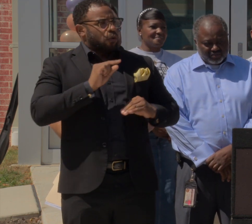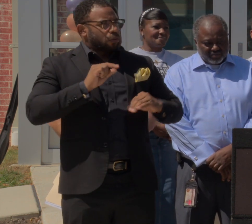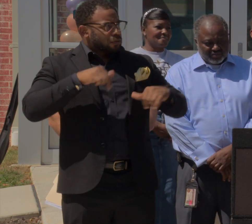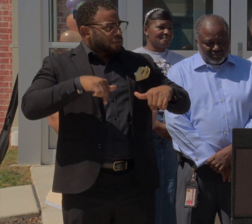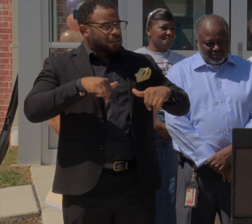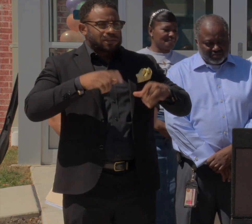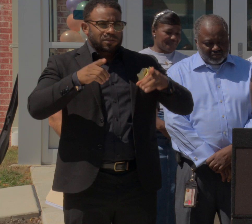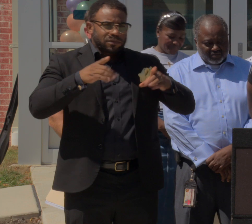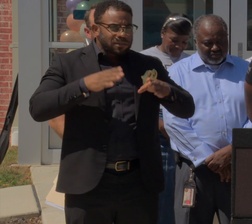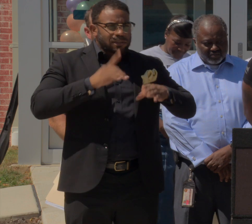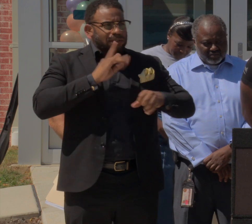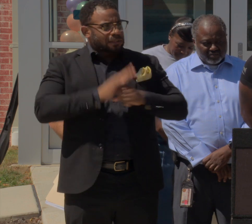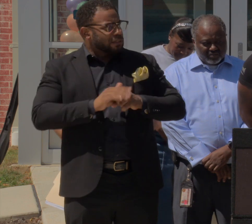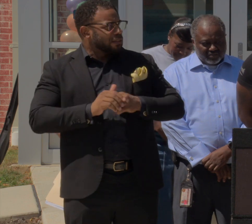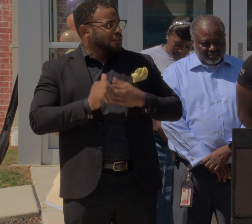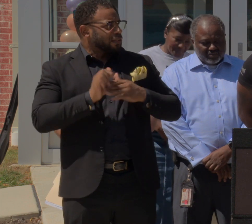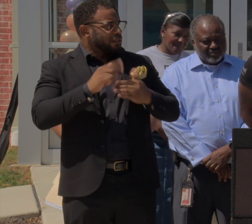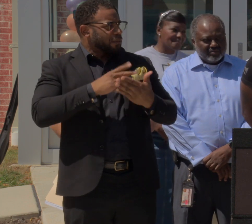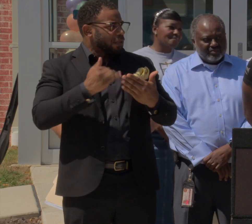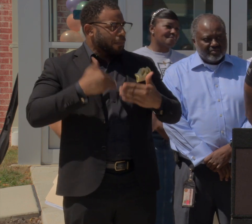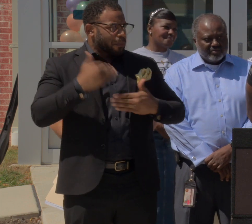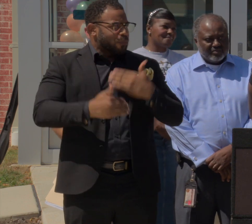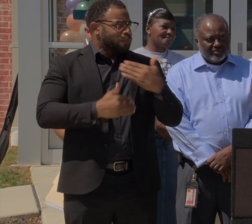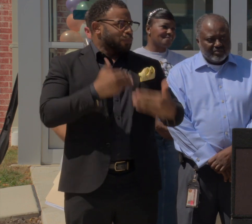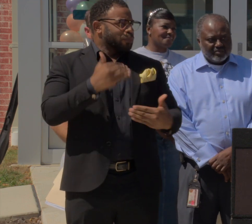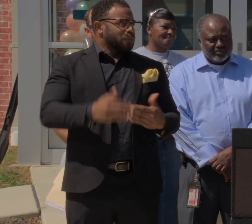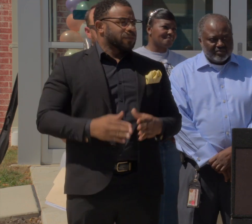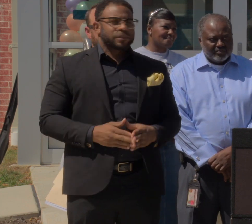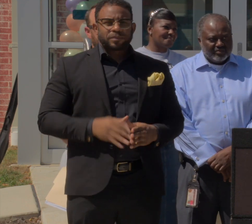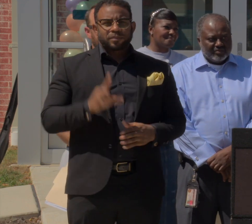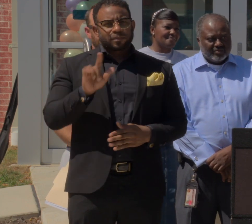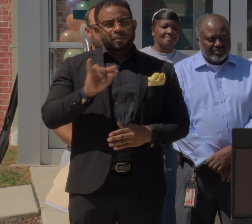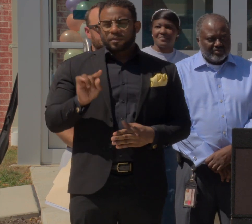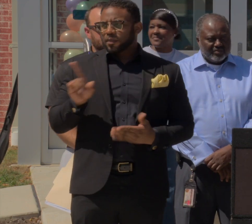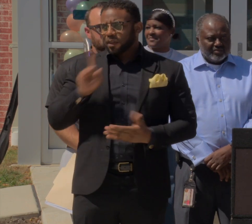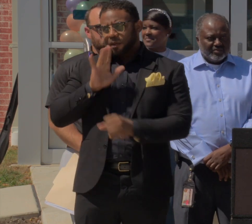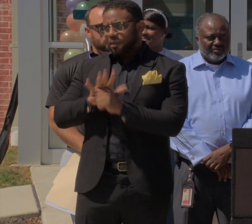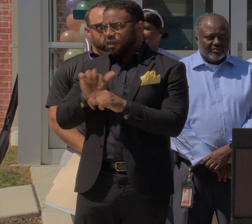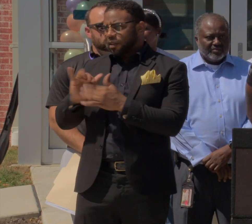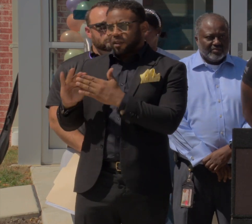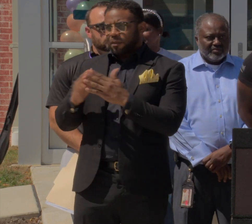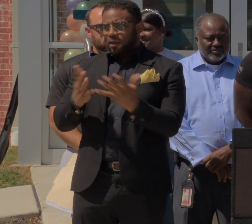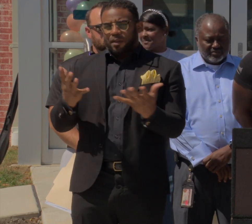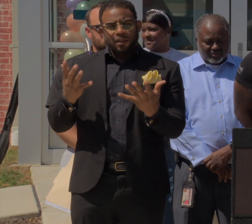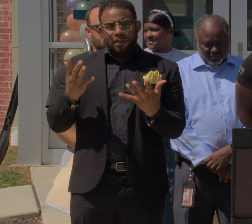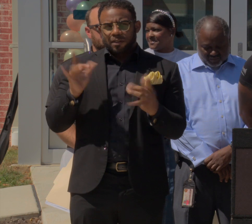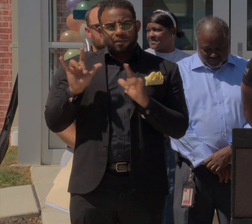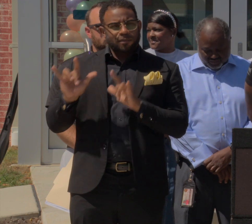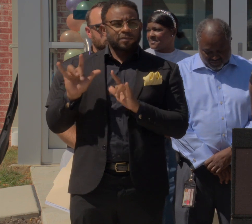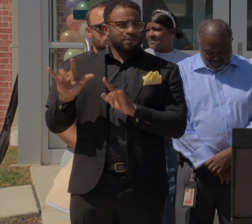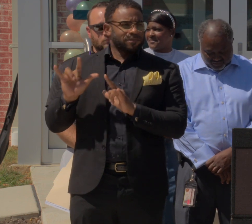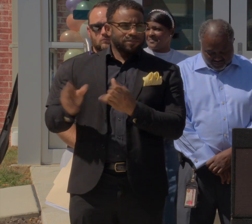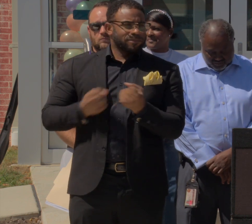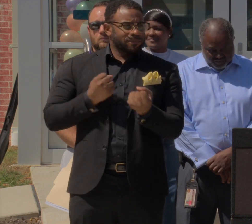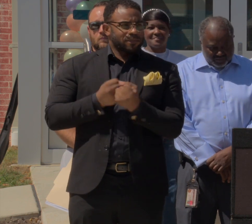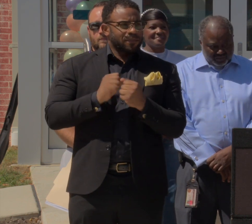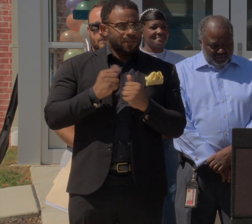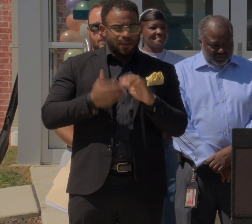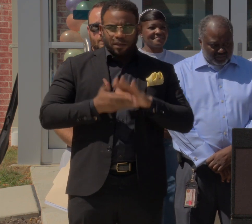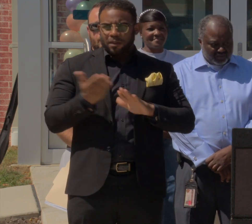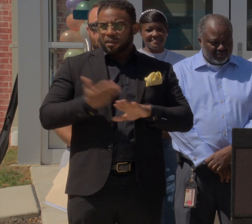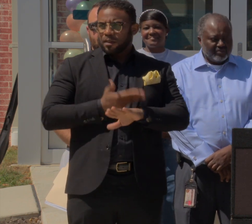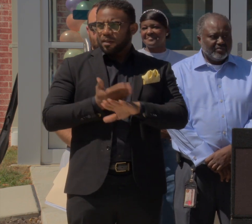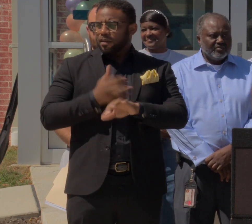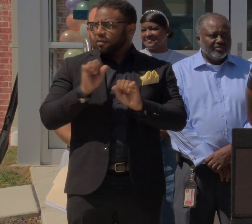and leadership guided this project every step of the way. Liz, your commitment to this community and your unwavering support made this